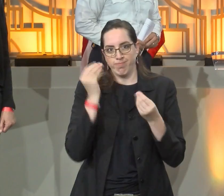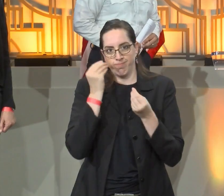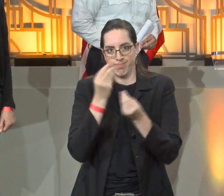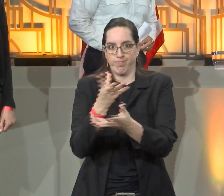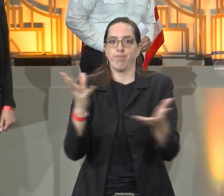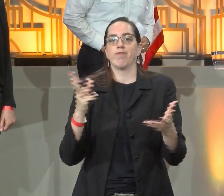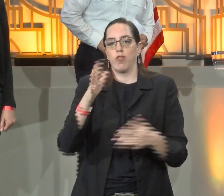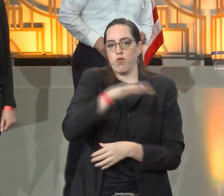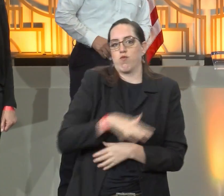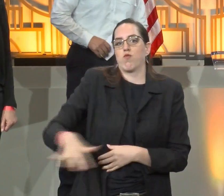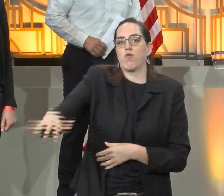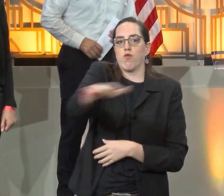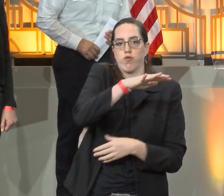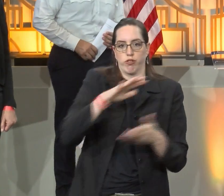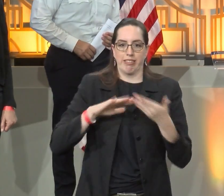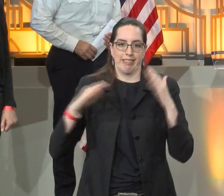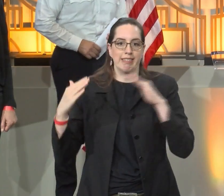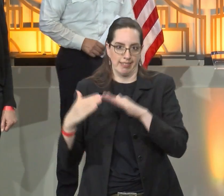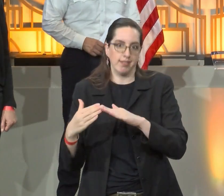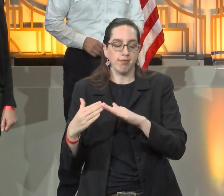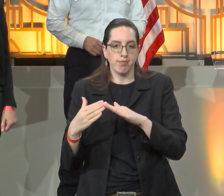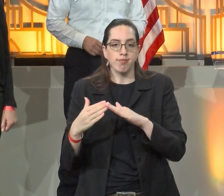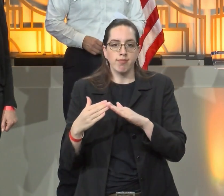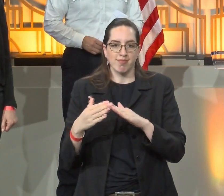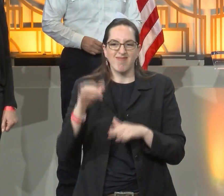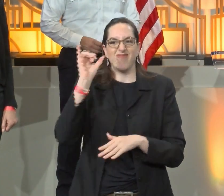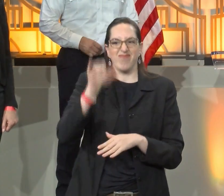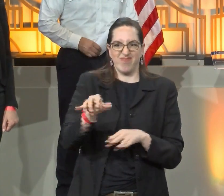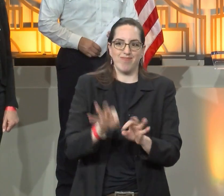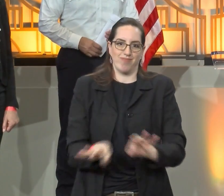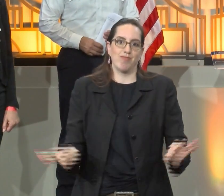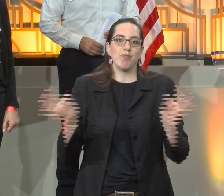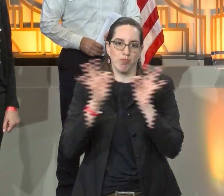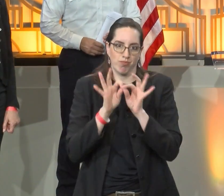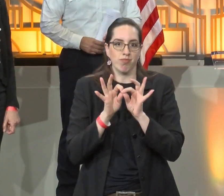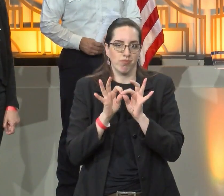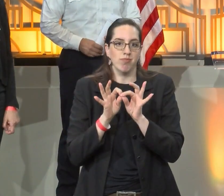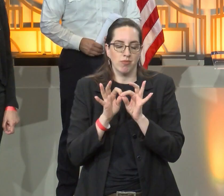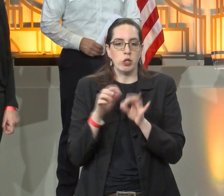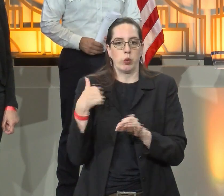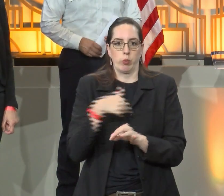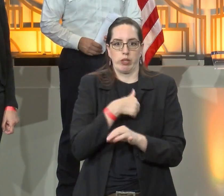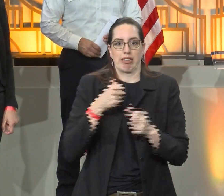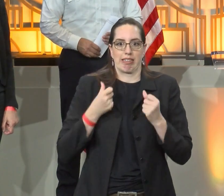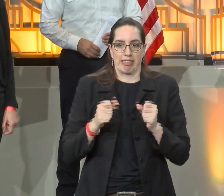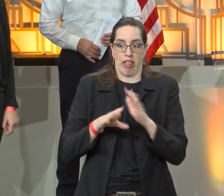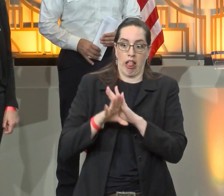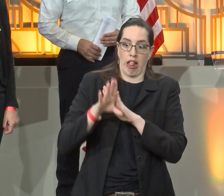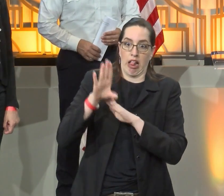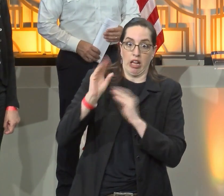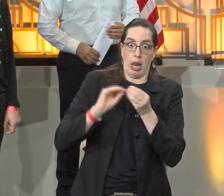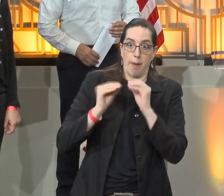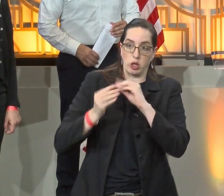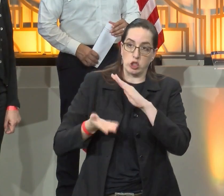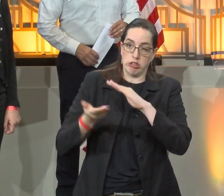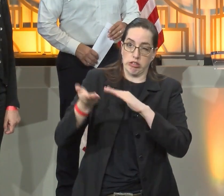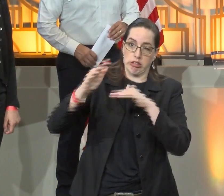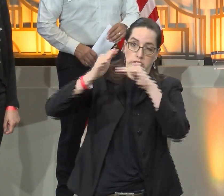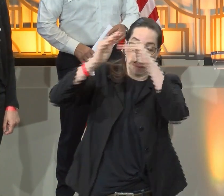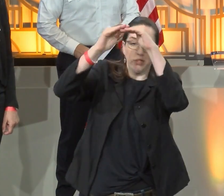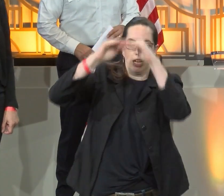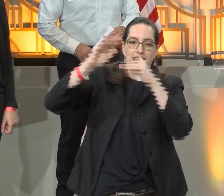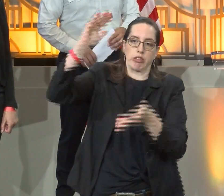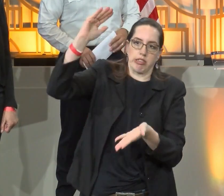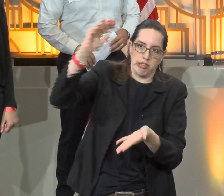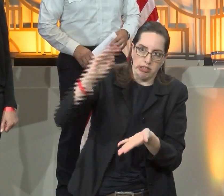in our entire city, because that is what it's going to take in order to slow the progression of this